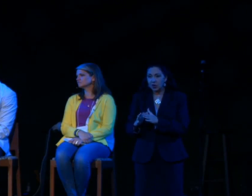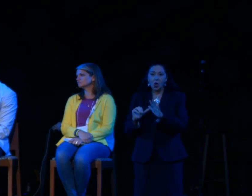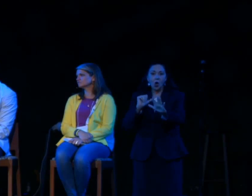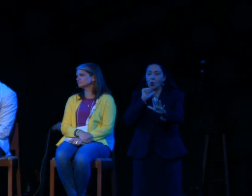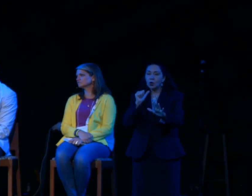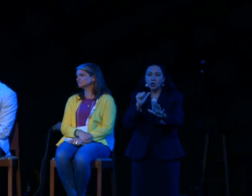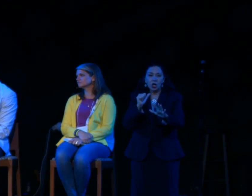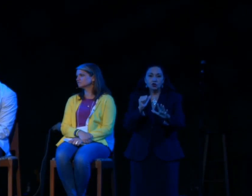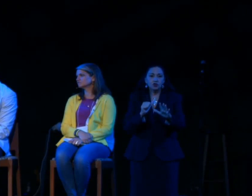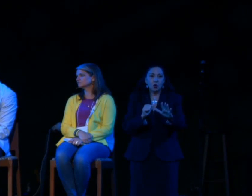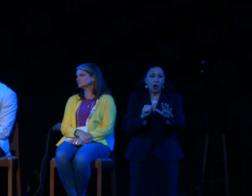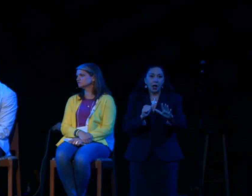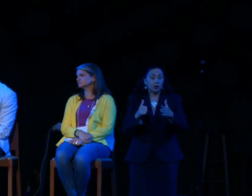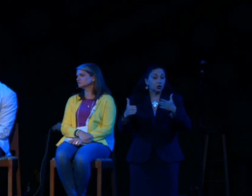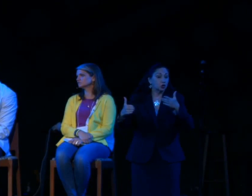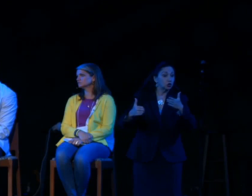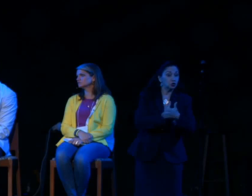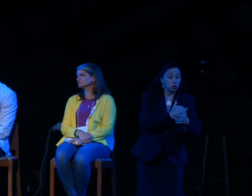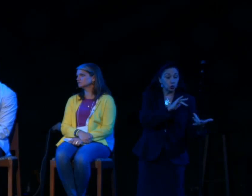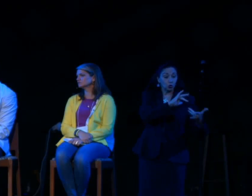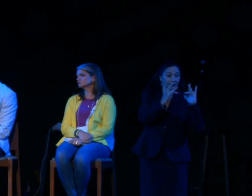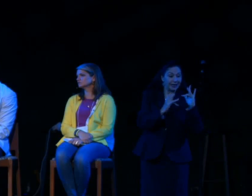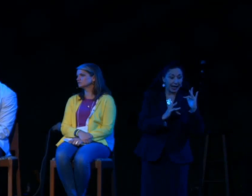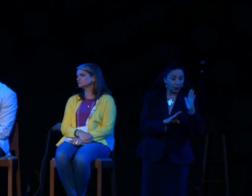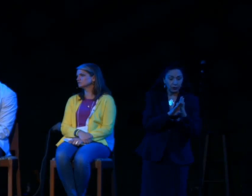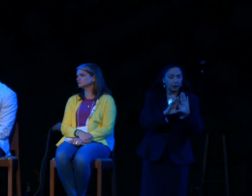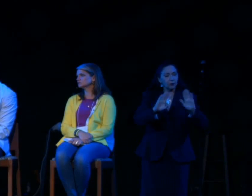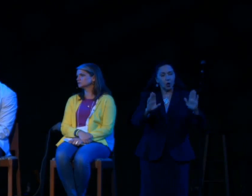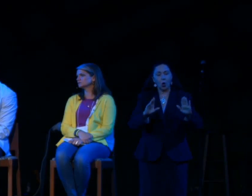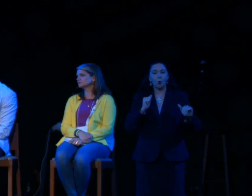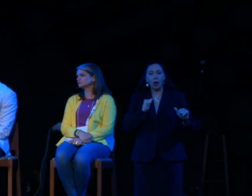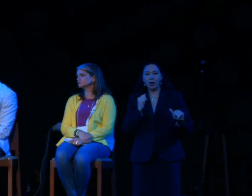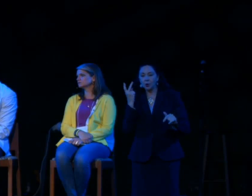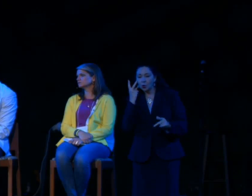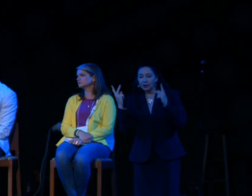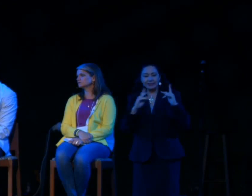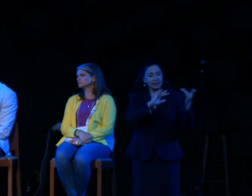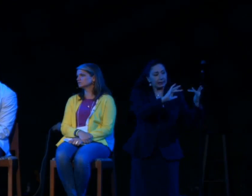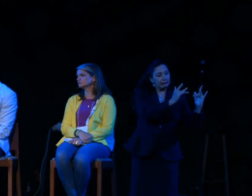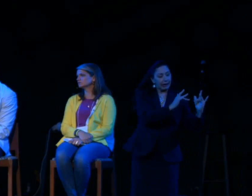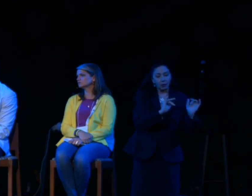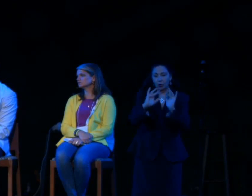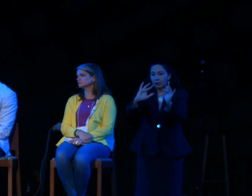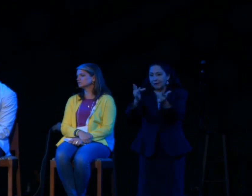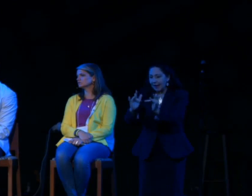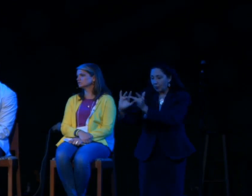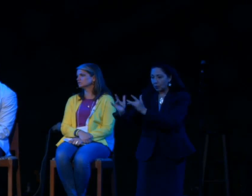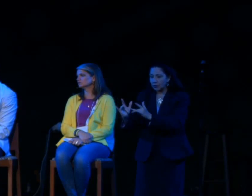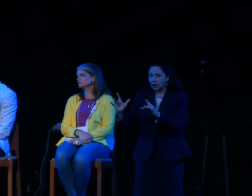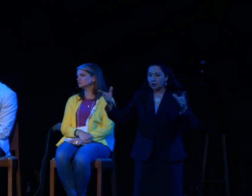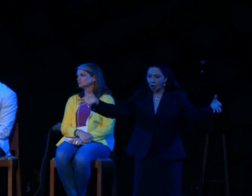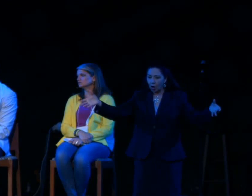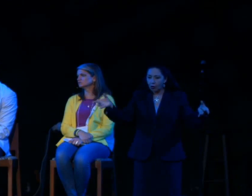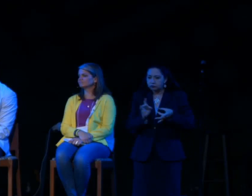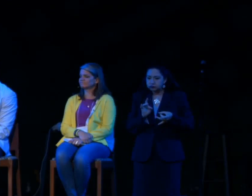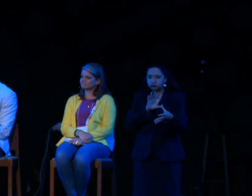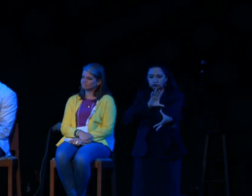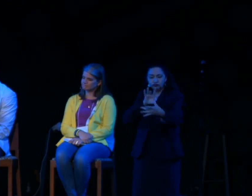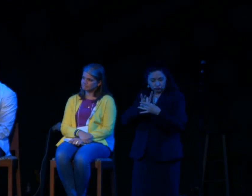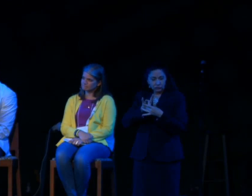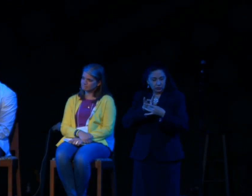to rebuild all of the networks. We're going to try to be a network of networks and bring everyone together on a common